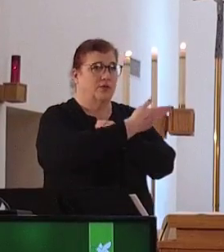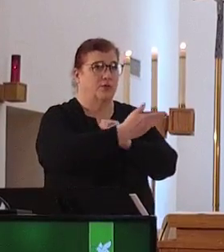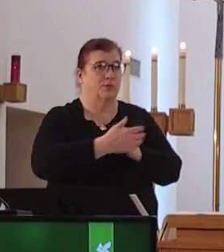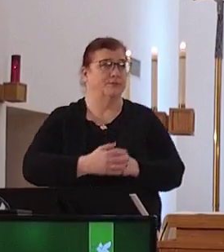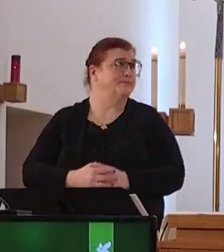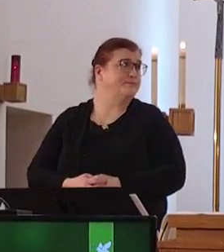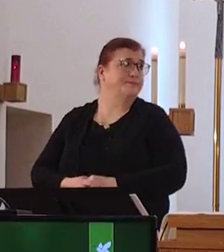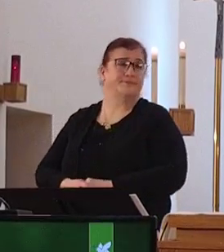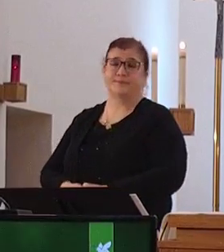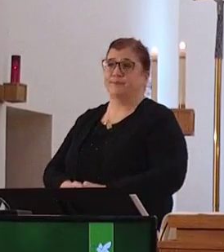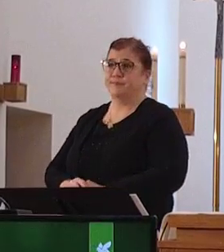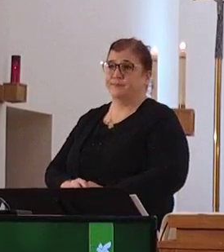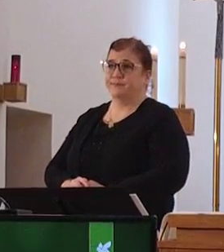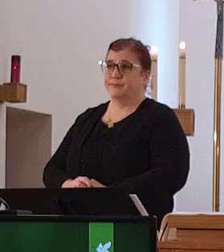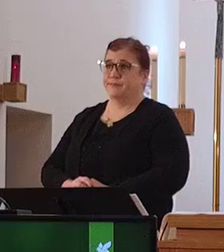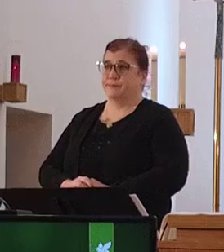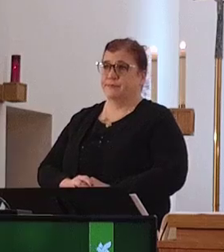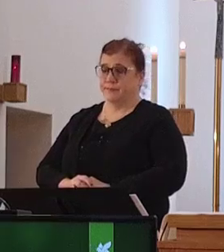also with you.